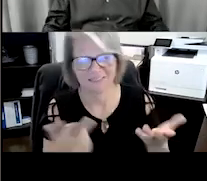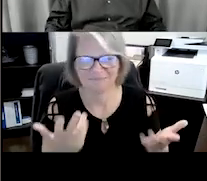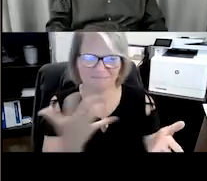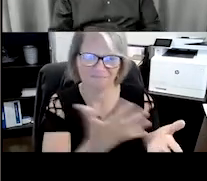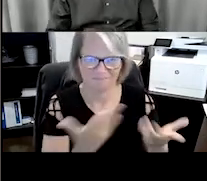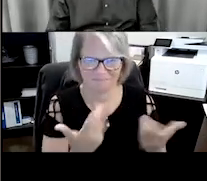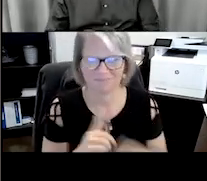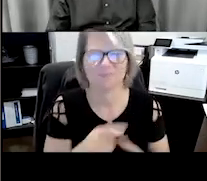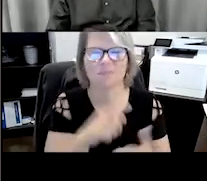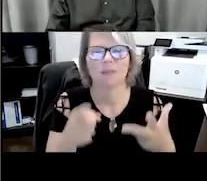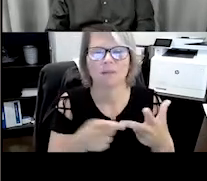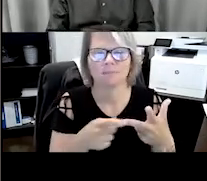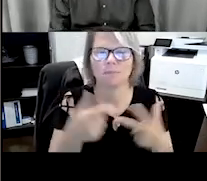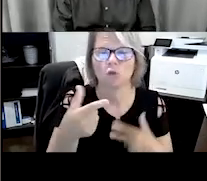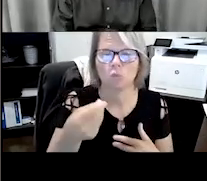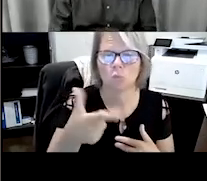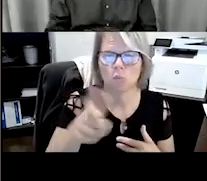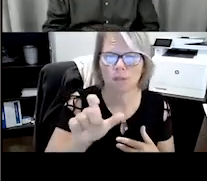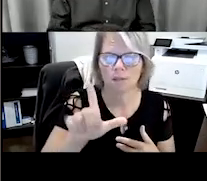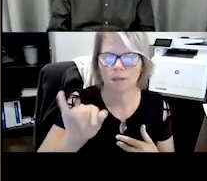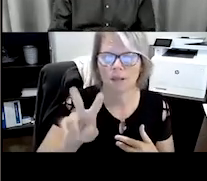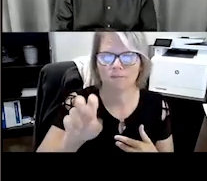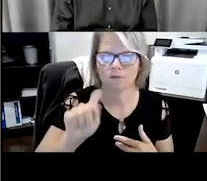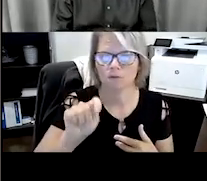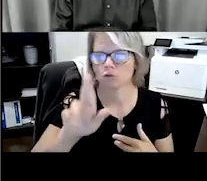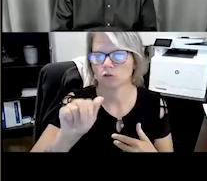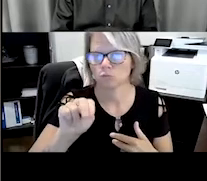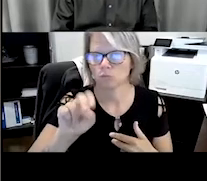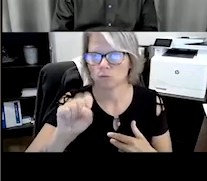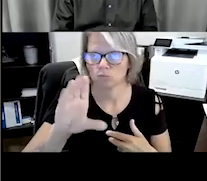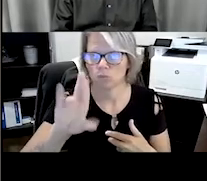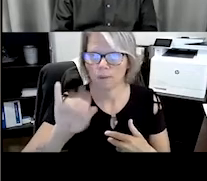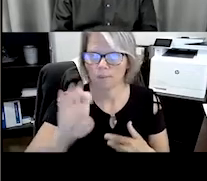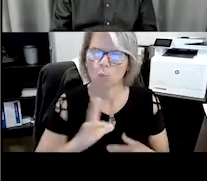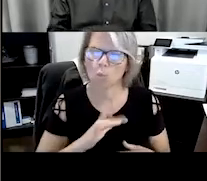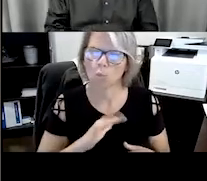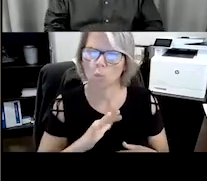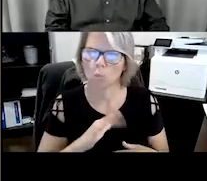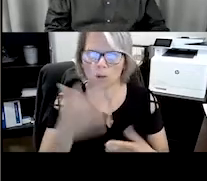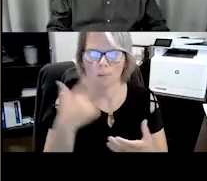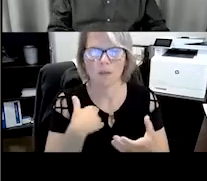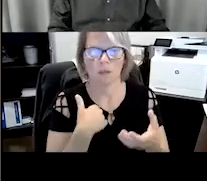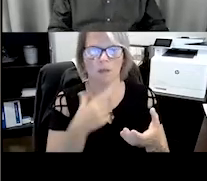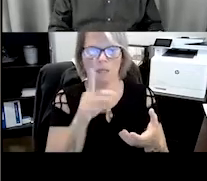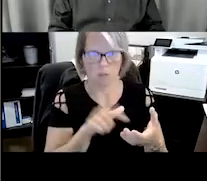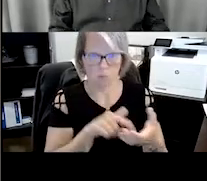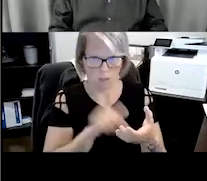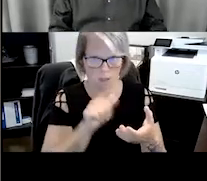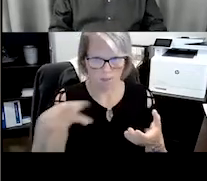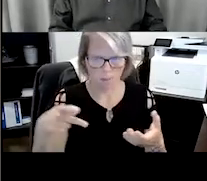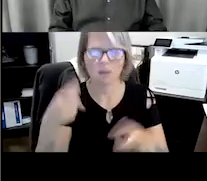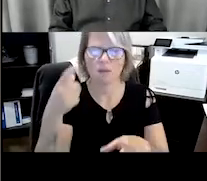have these giant words on your screen when you're communicating with someone, but you can actually adjust the font of these cards when you're going back and forth. Google